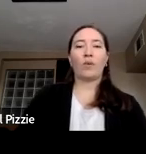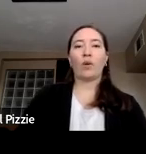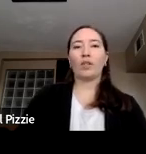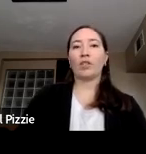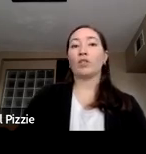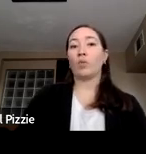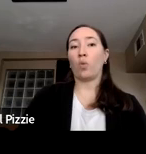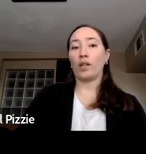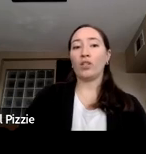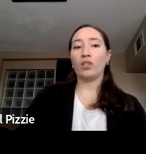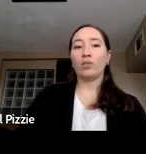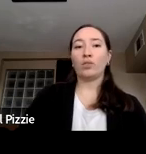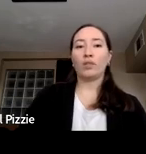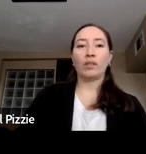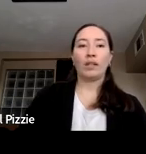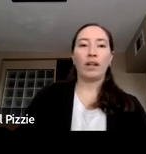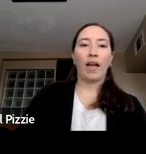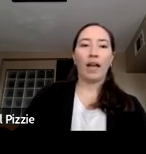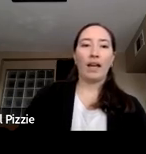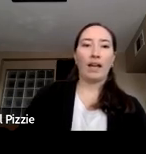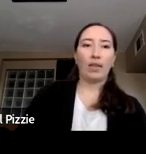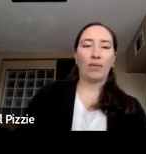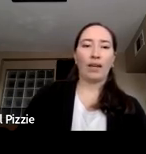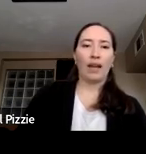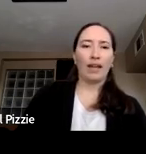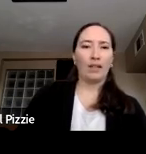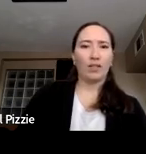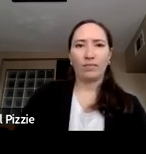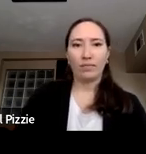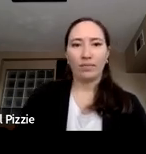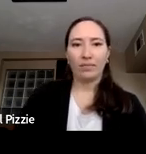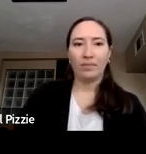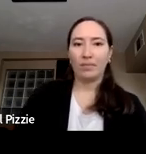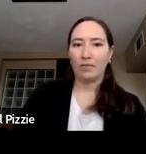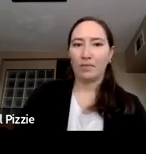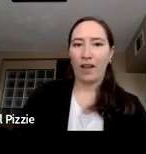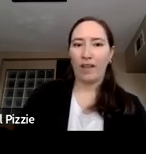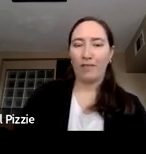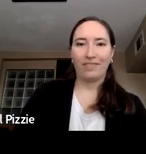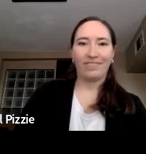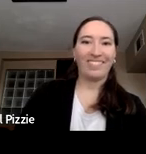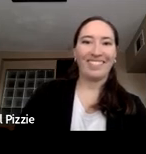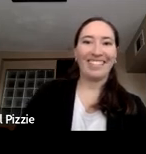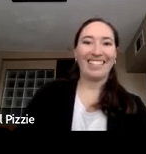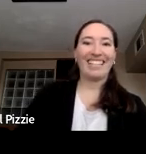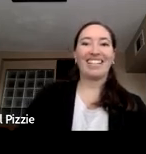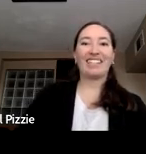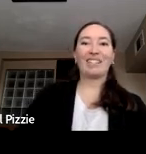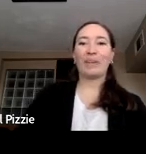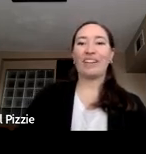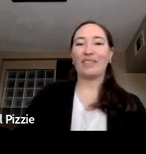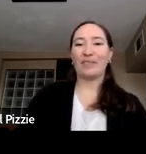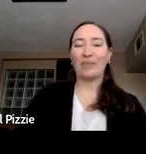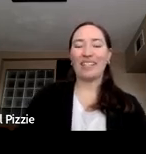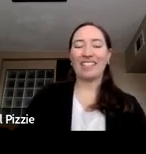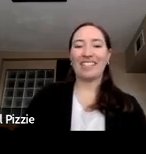So if I want questions 1 and 2, and 3 and 5 to